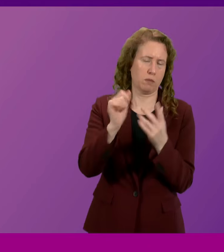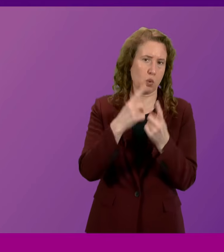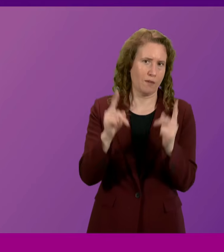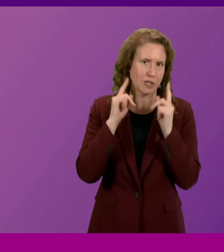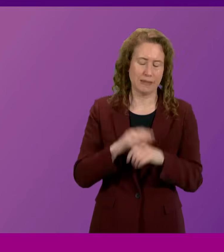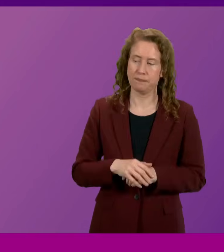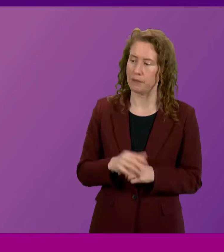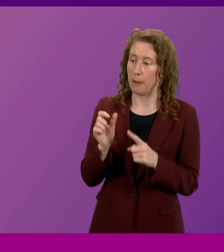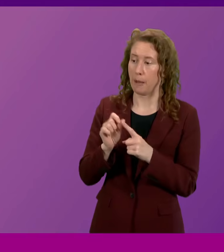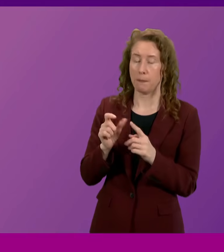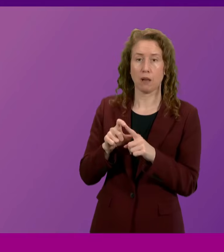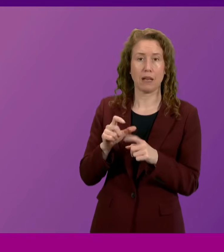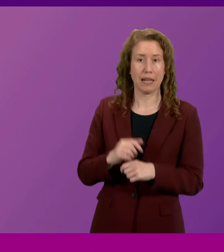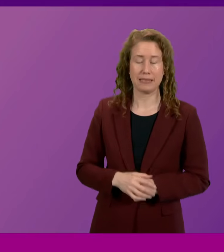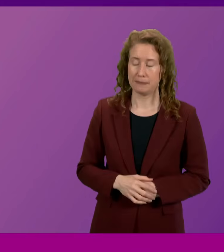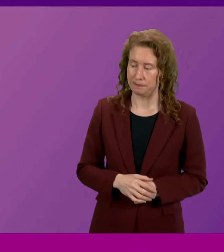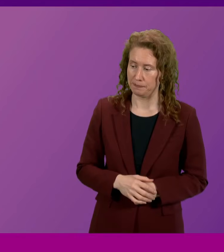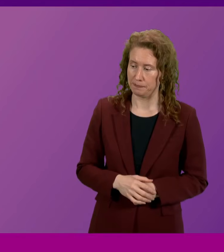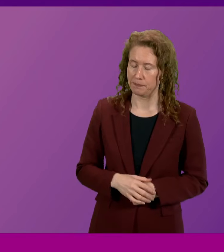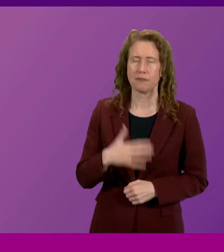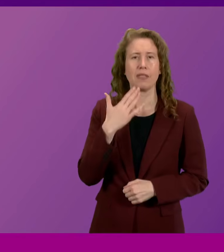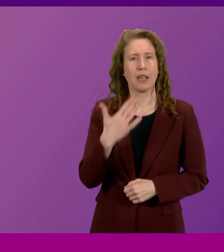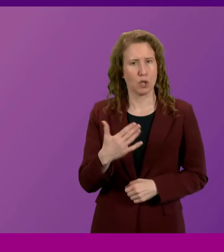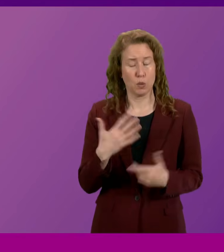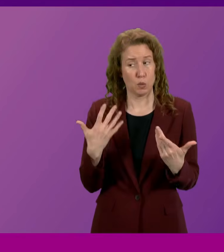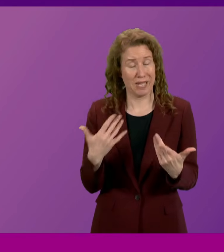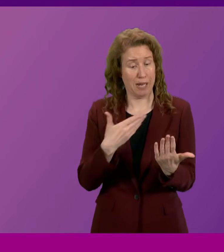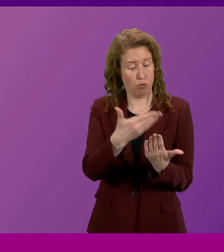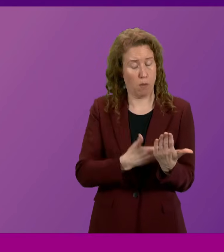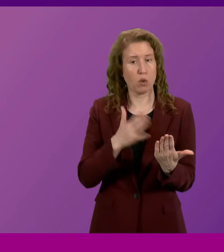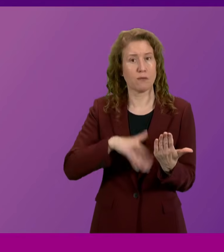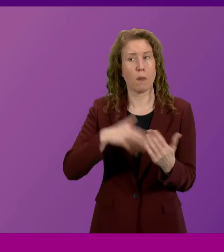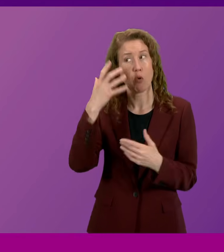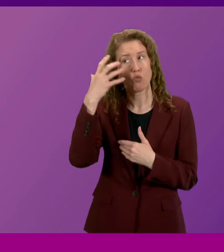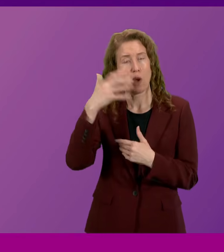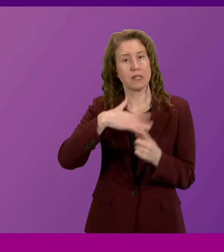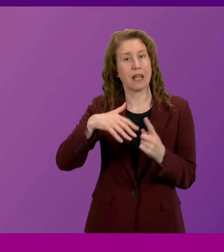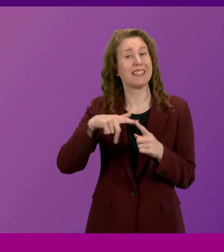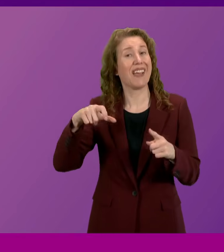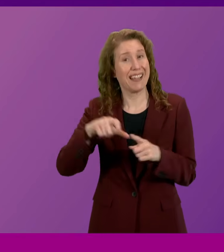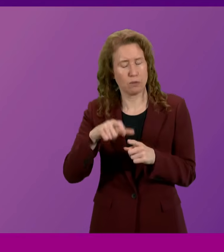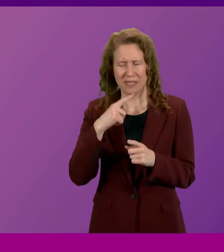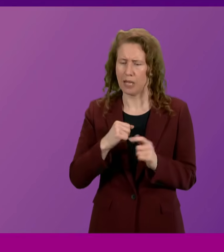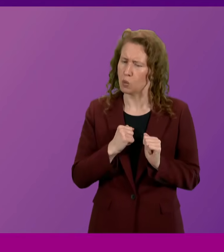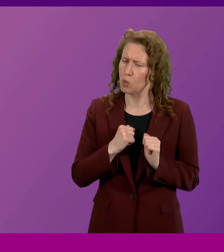make. Pam Duncan-Glancy. I thank the First Minister for that answer. Today's report from the Royal Society of Edinburgh says there remain significant challenges